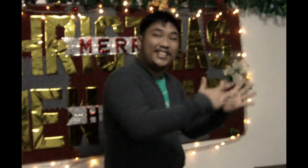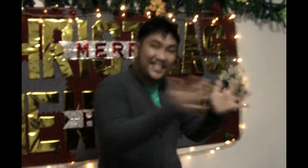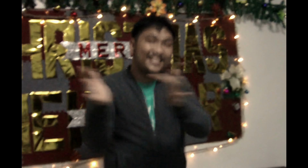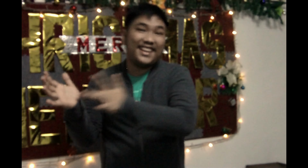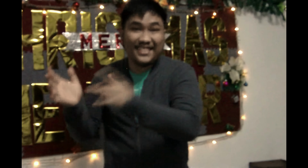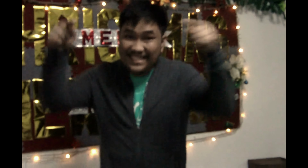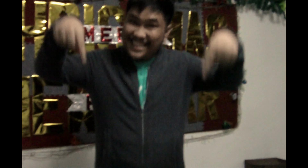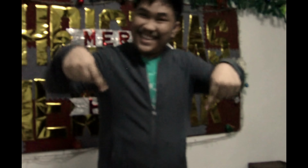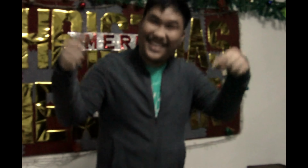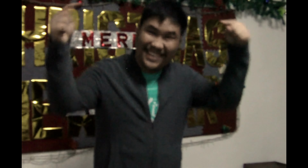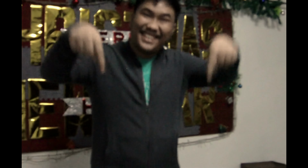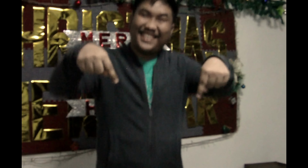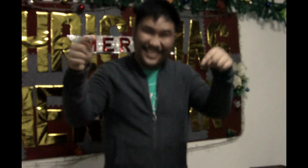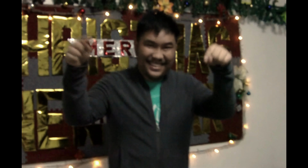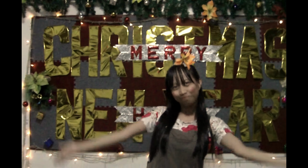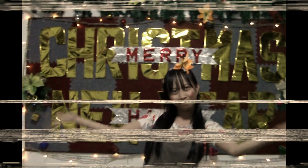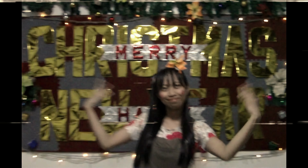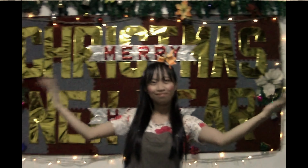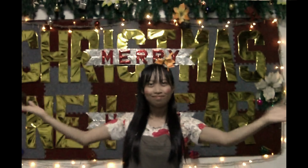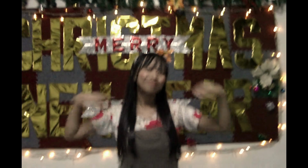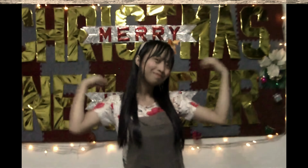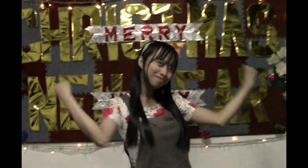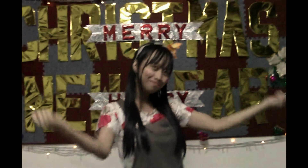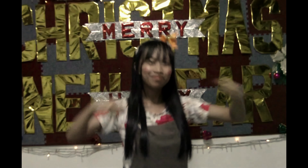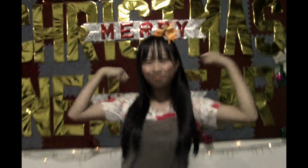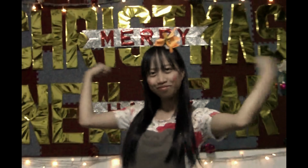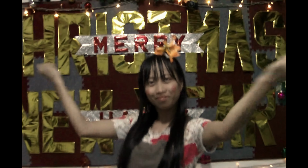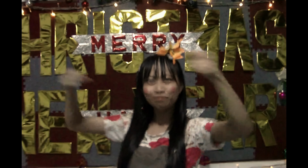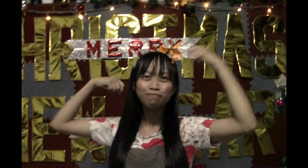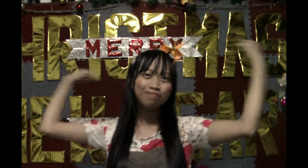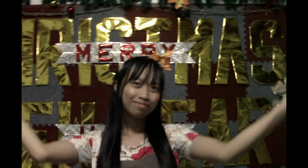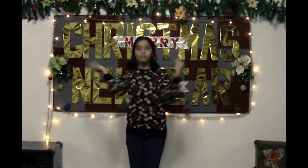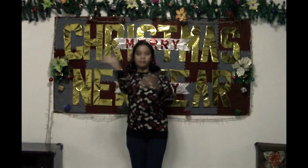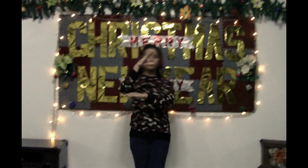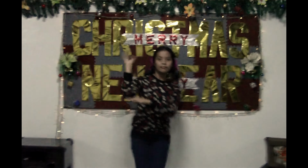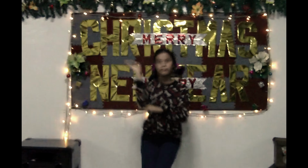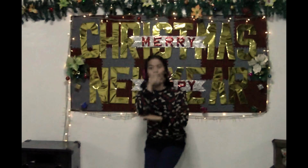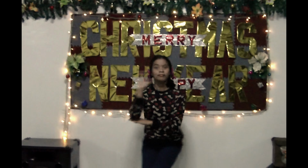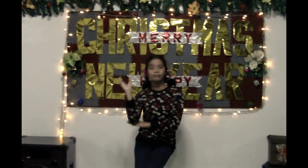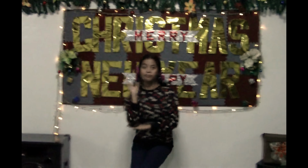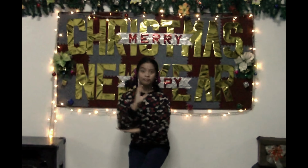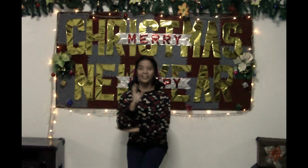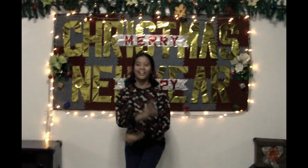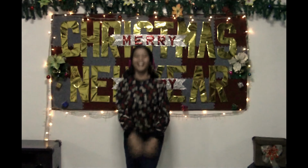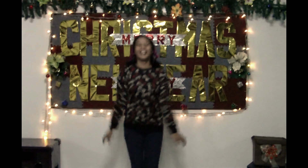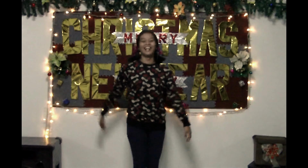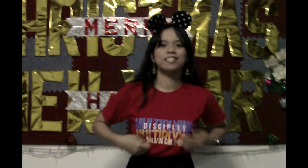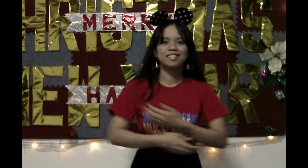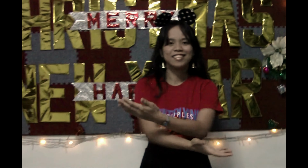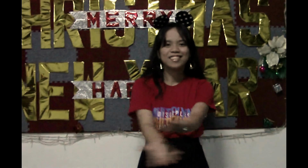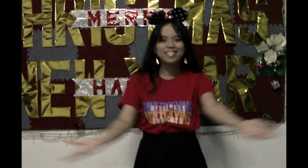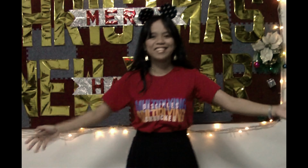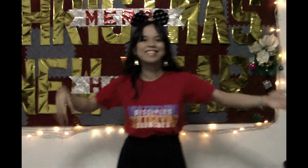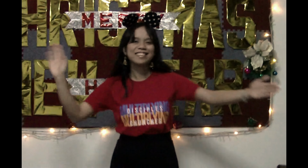for Jesus is here Come on, let's celebrate, it's Christmas So everybody